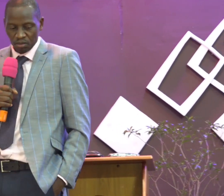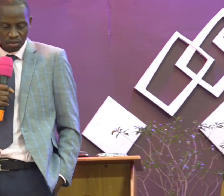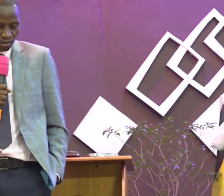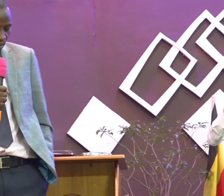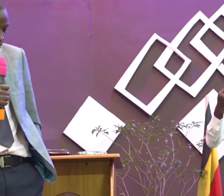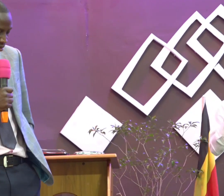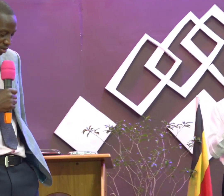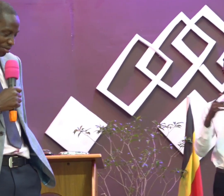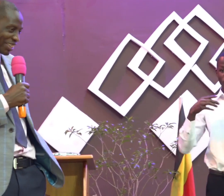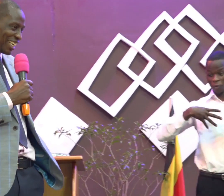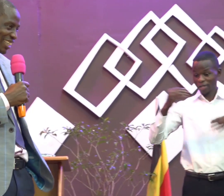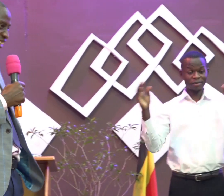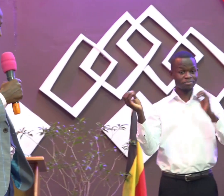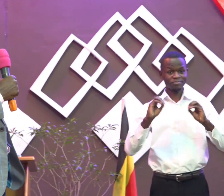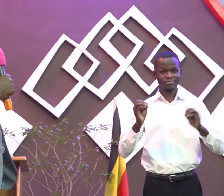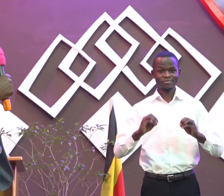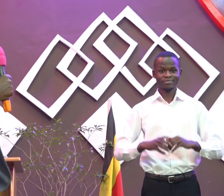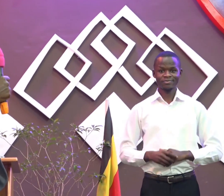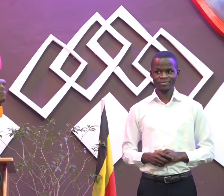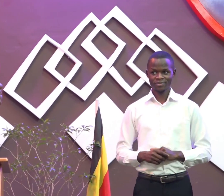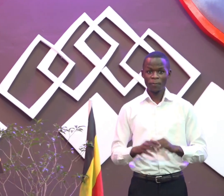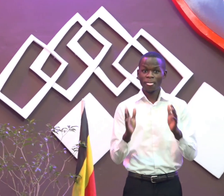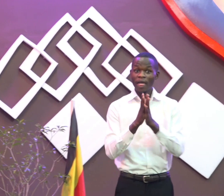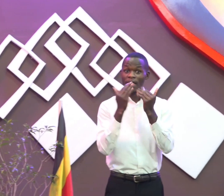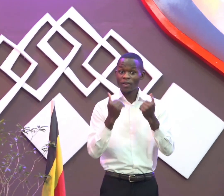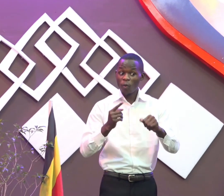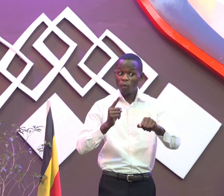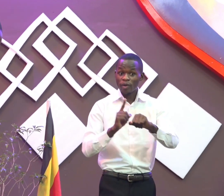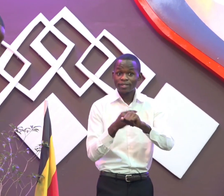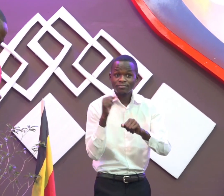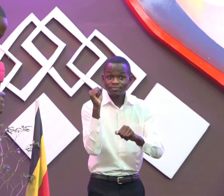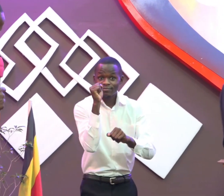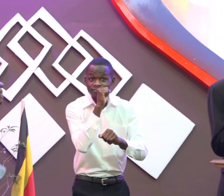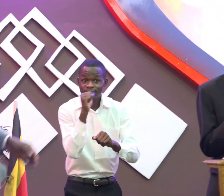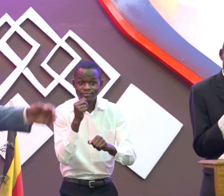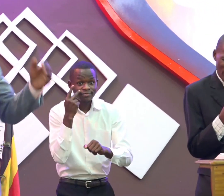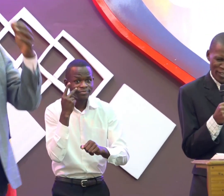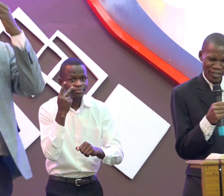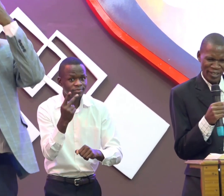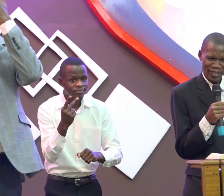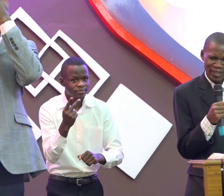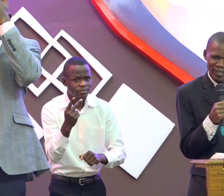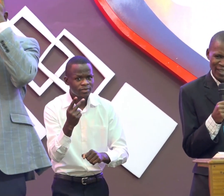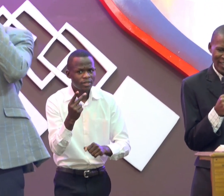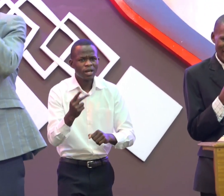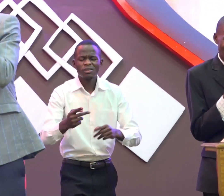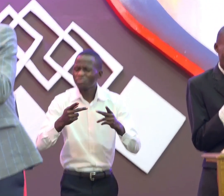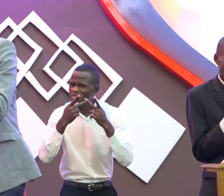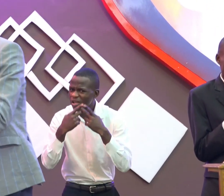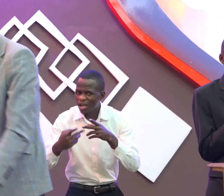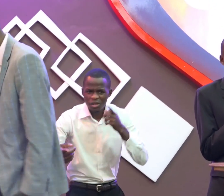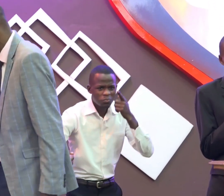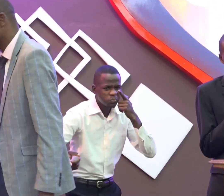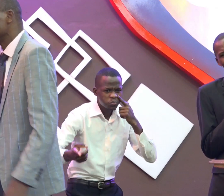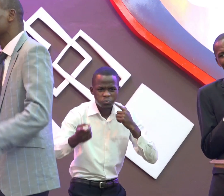someone tells you I've gone, but when actually he has not gone. Jaja bwe yakiraba. When my grandmother saw it, yakuba miranga.